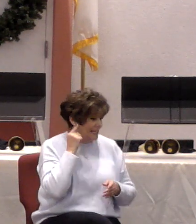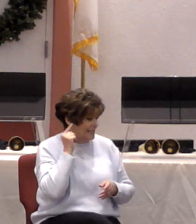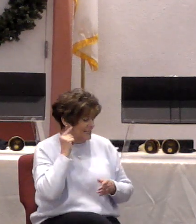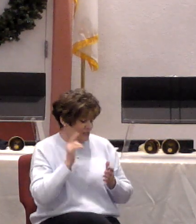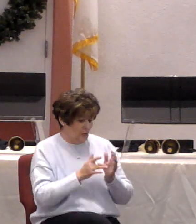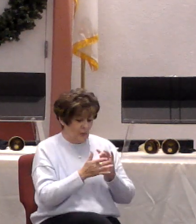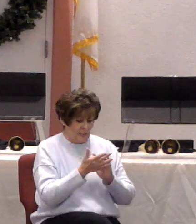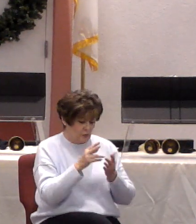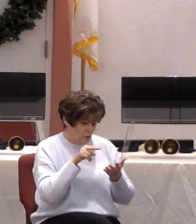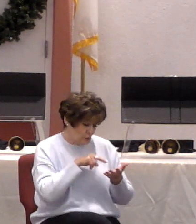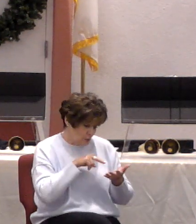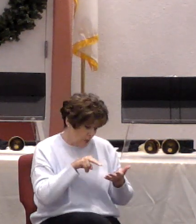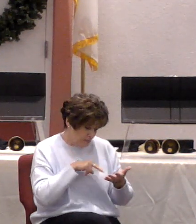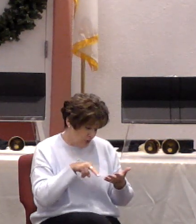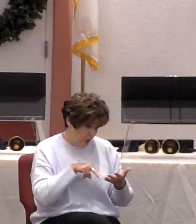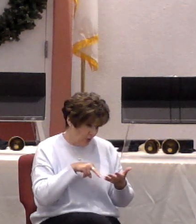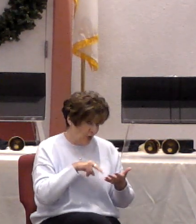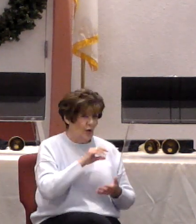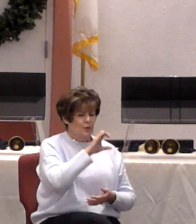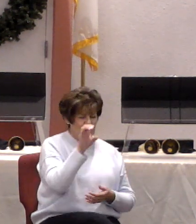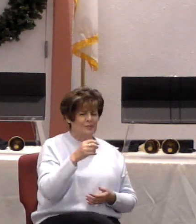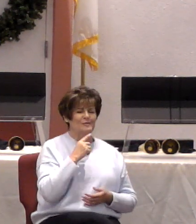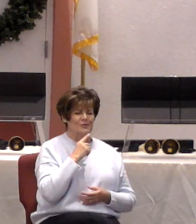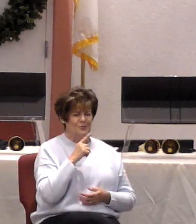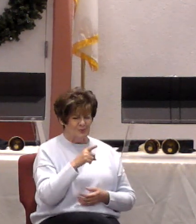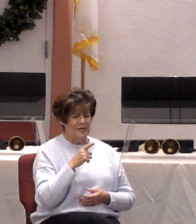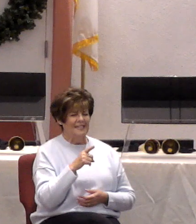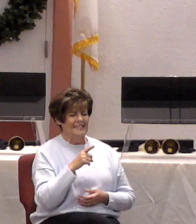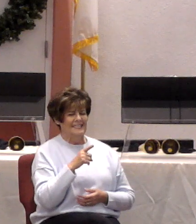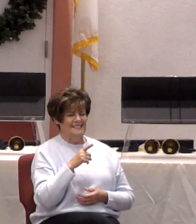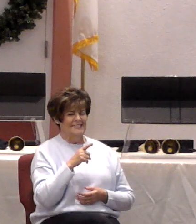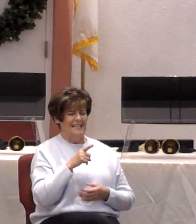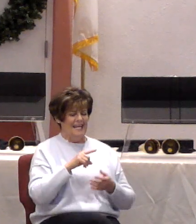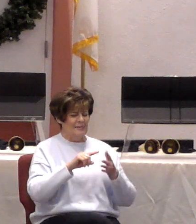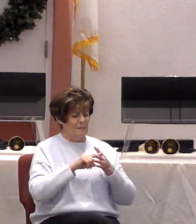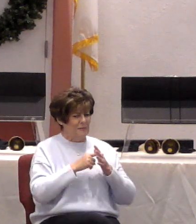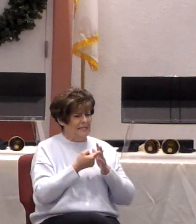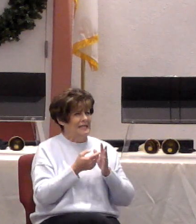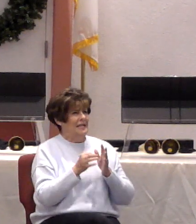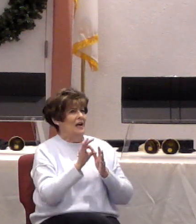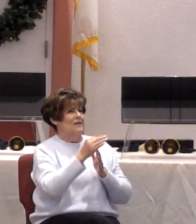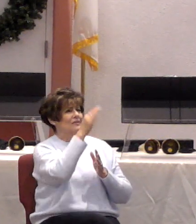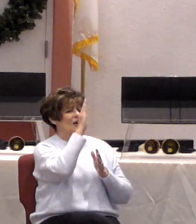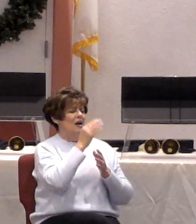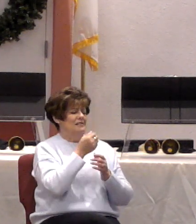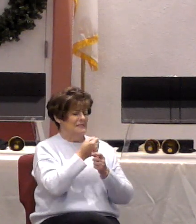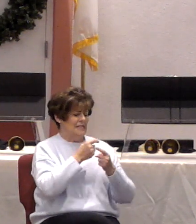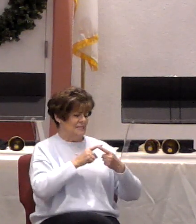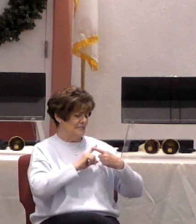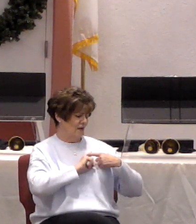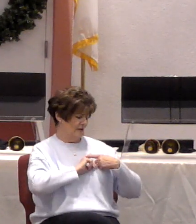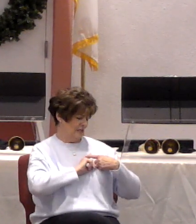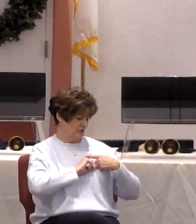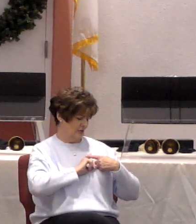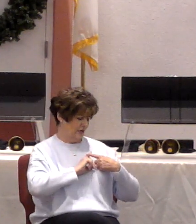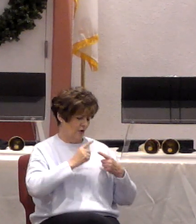together. Because Christmas really is the beginning of God's salvation delivered to all of